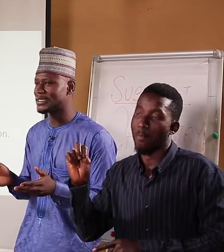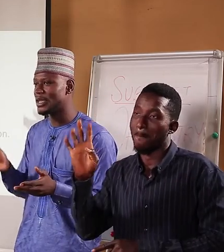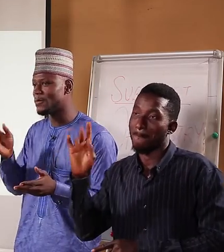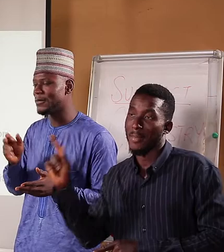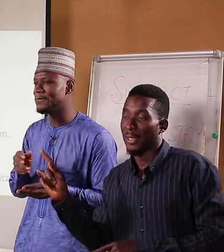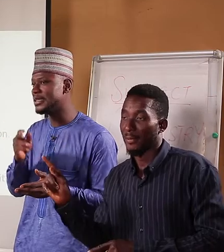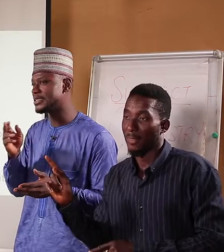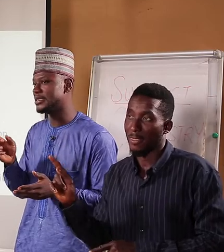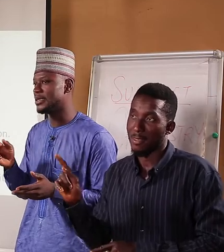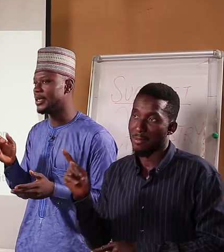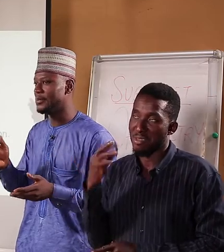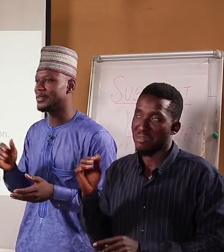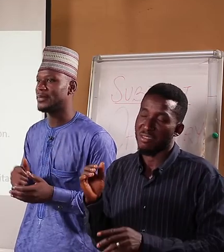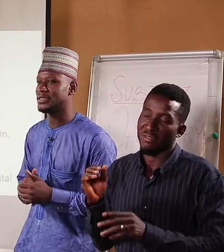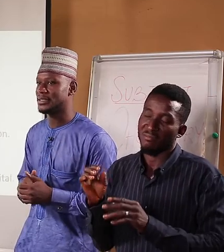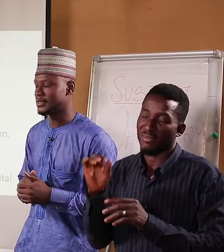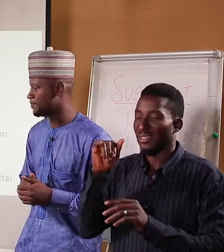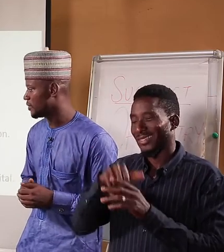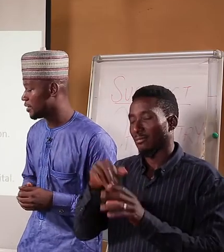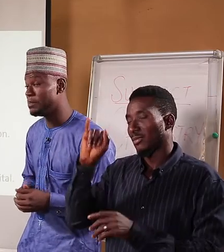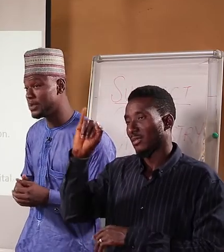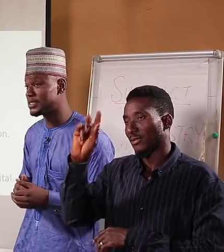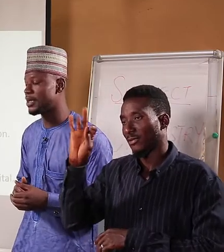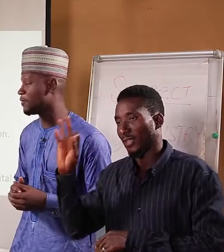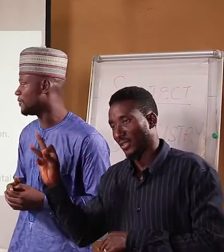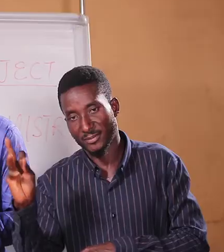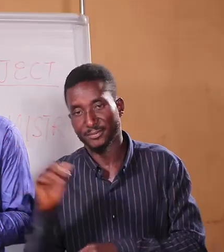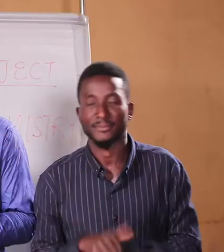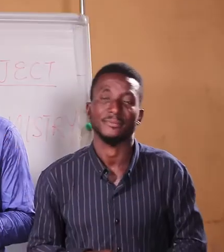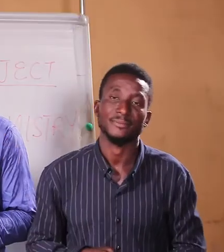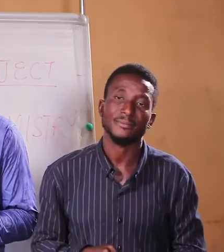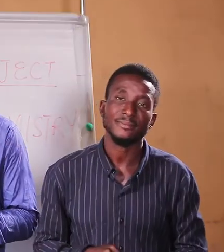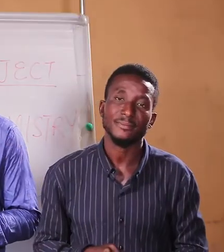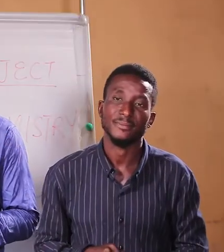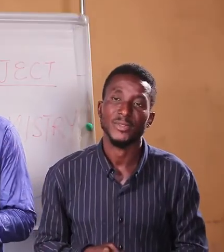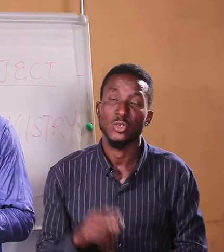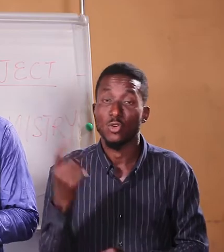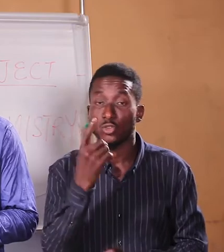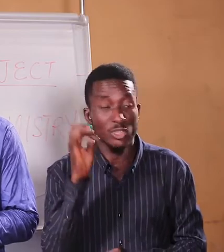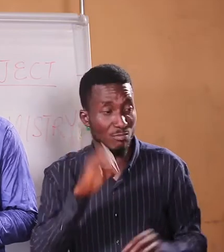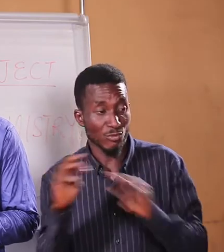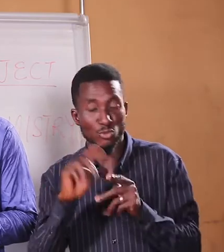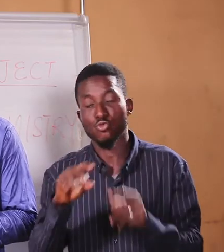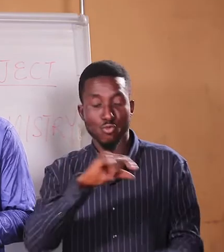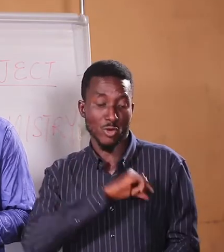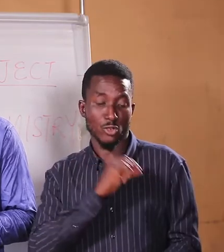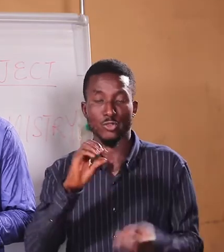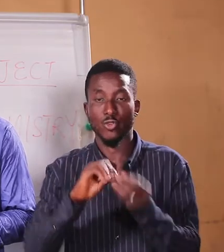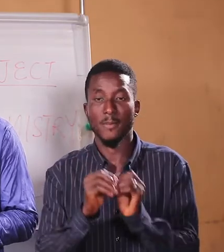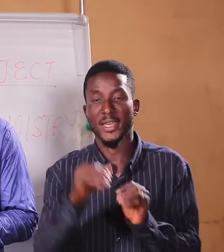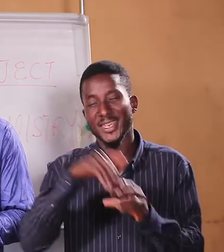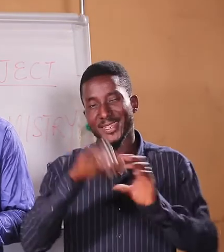kind of a sign of infinity in mathematics, a big sign of infinity. Then also he moved to quantum numbers, and he